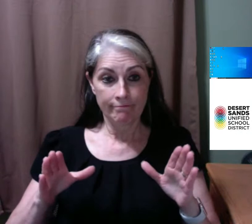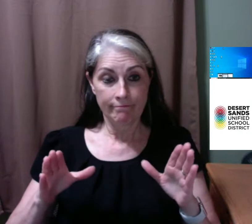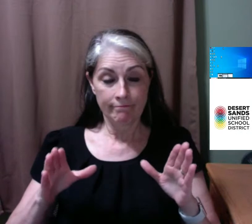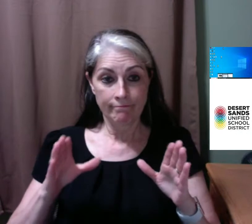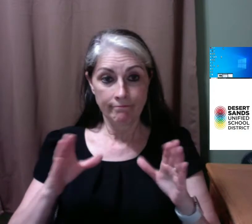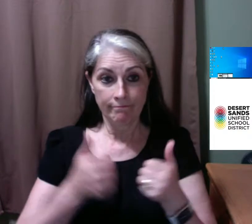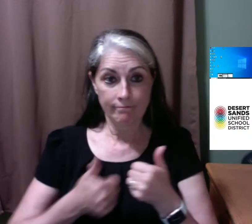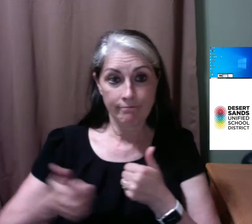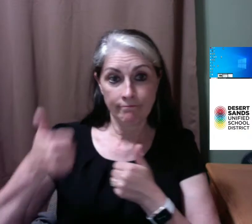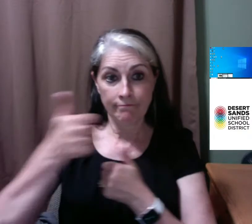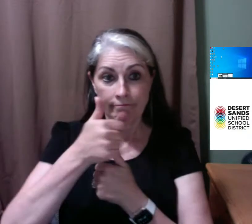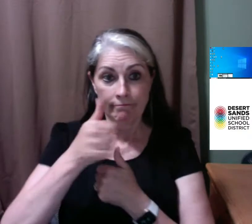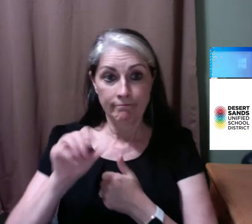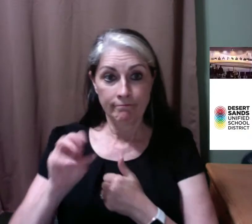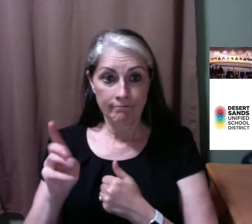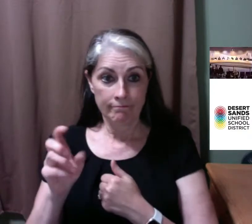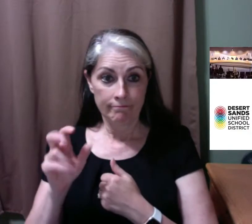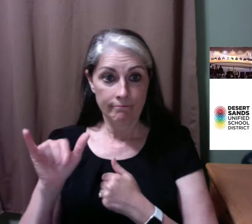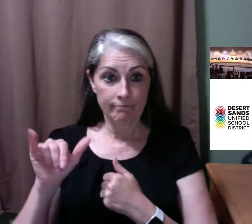podium.